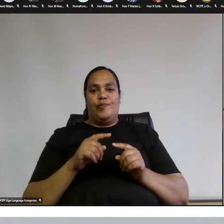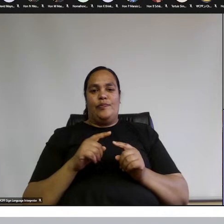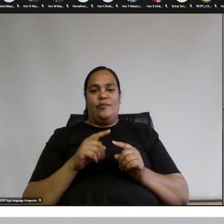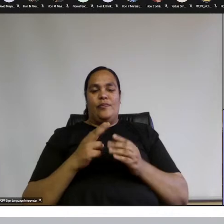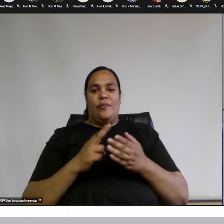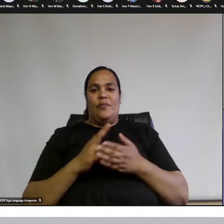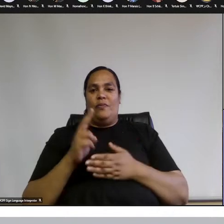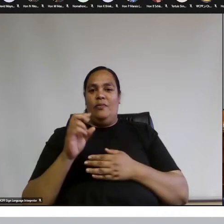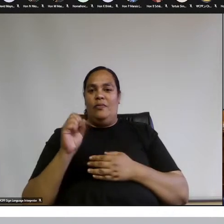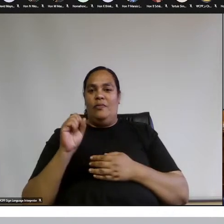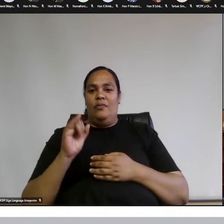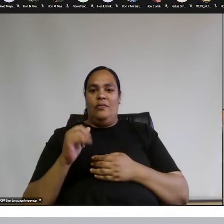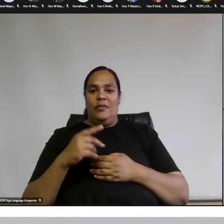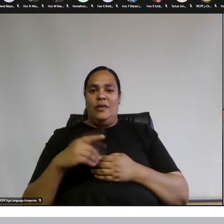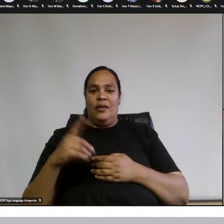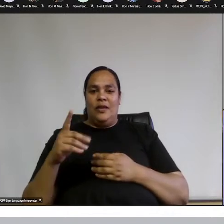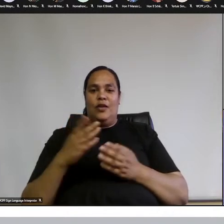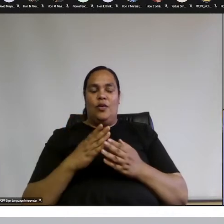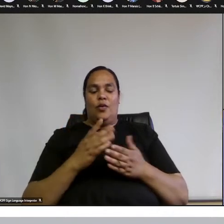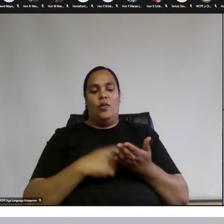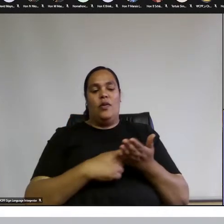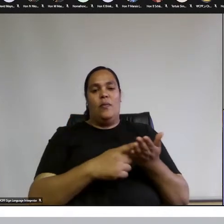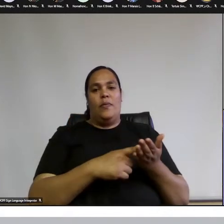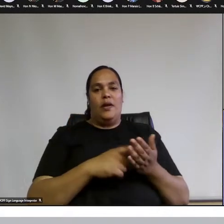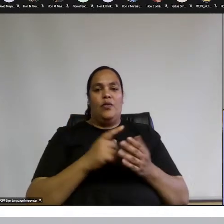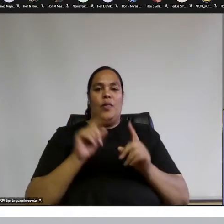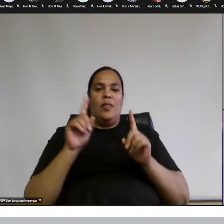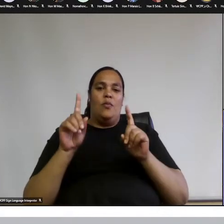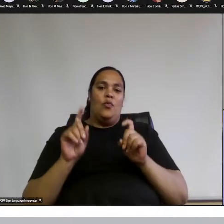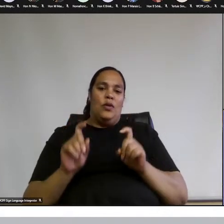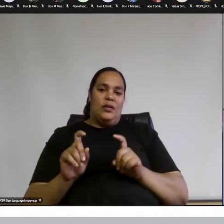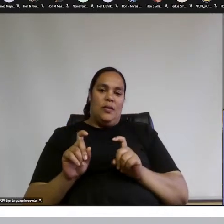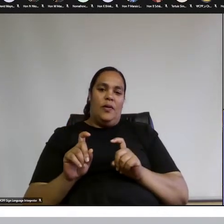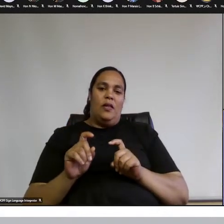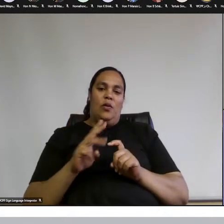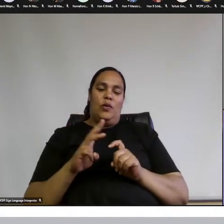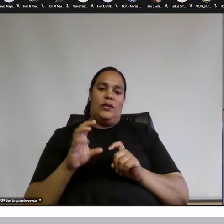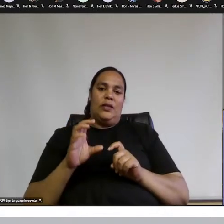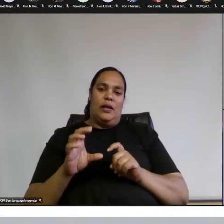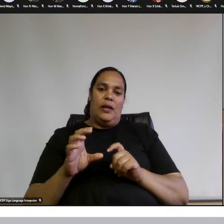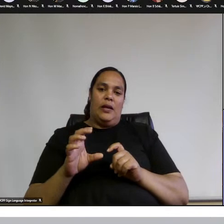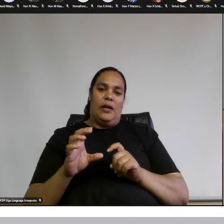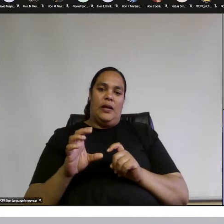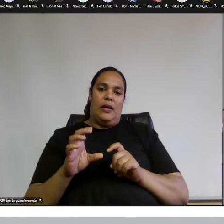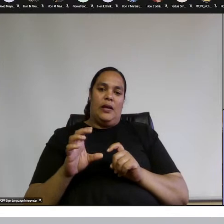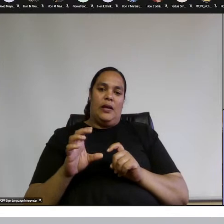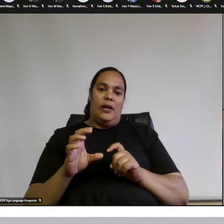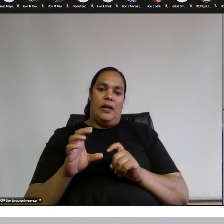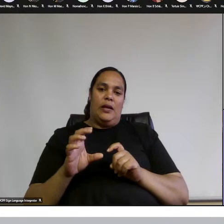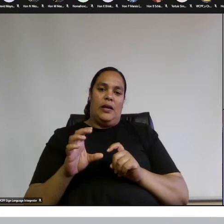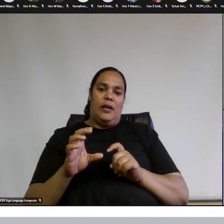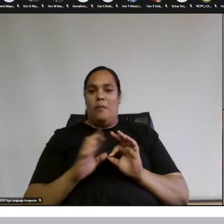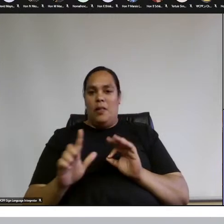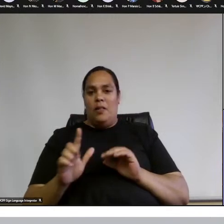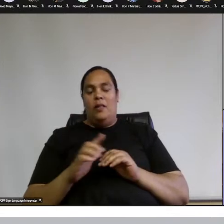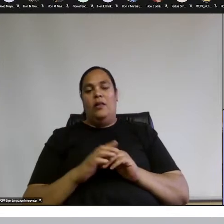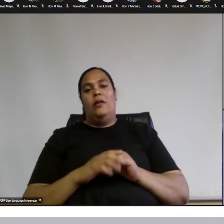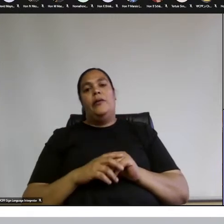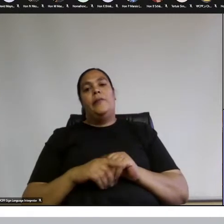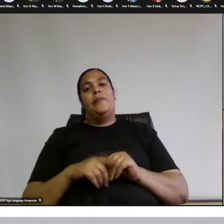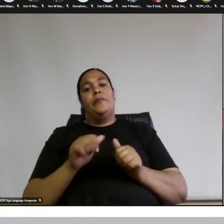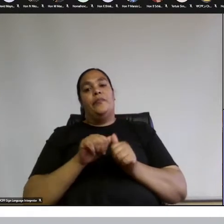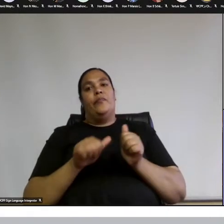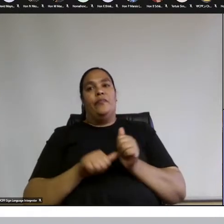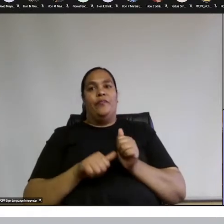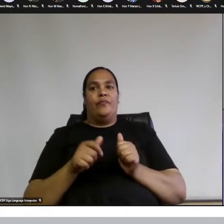Honorable Said during the debate on the principle of the Western Cape Adjustment Appropriation Bill. The Deputy